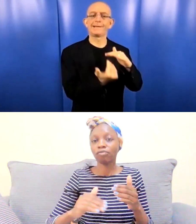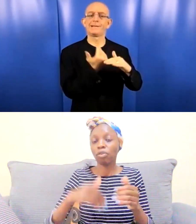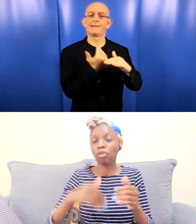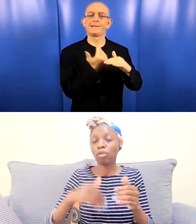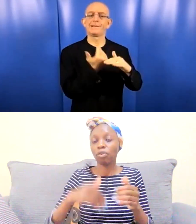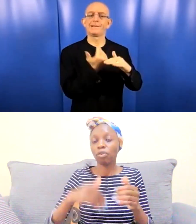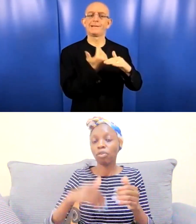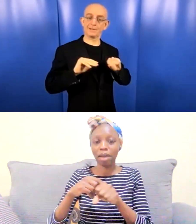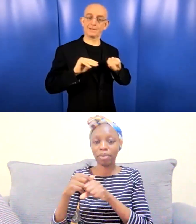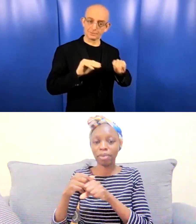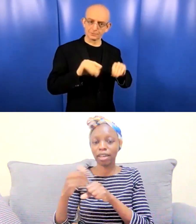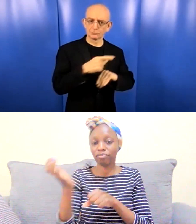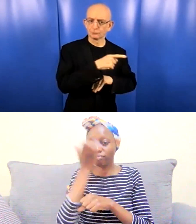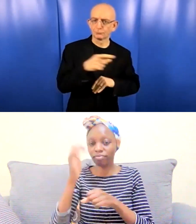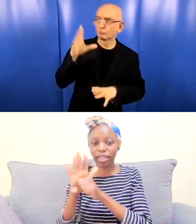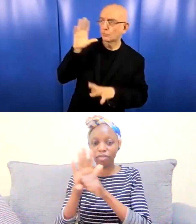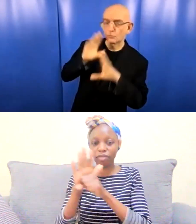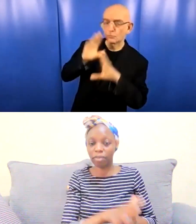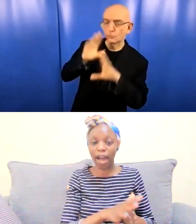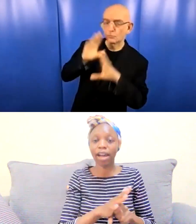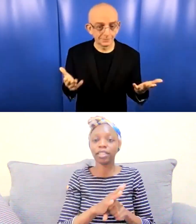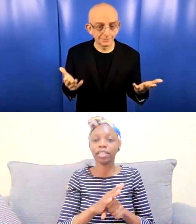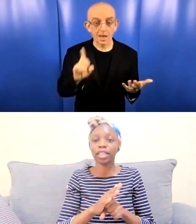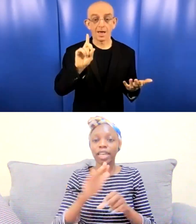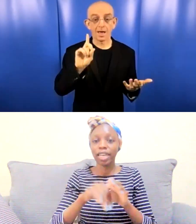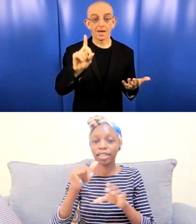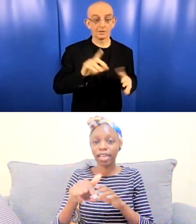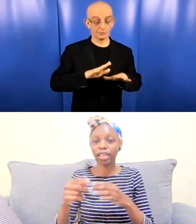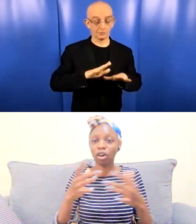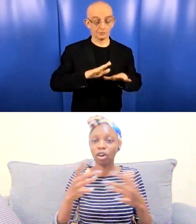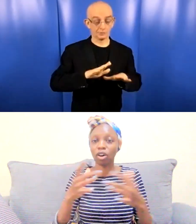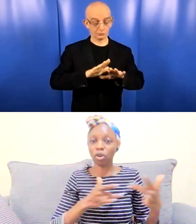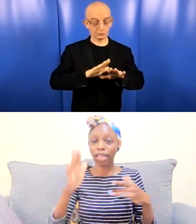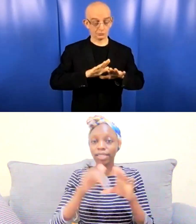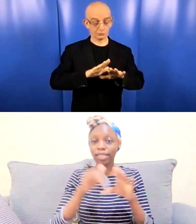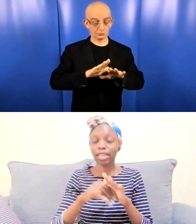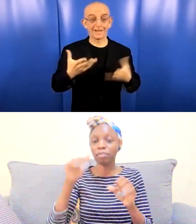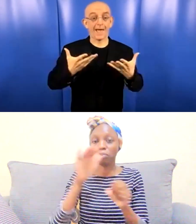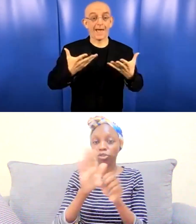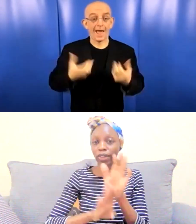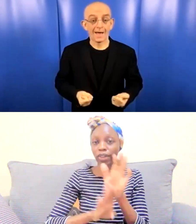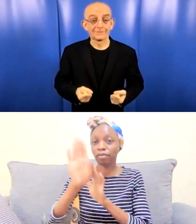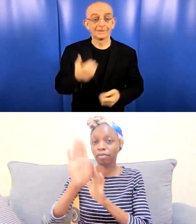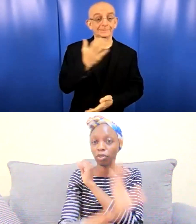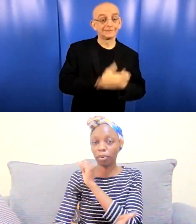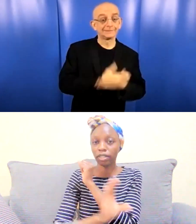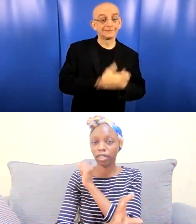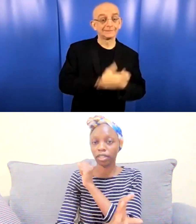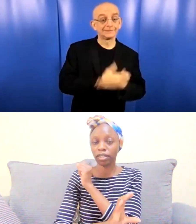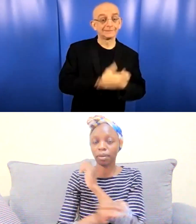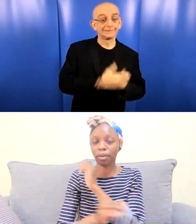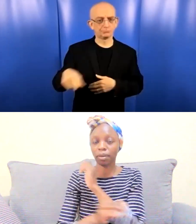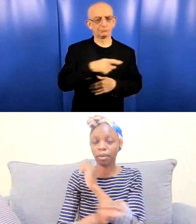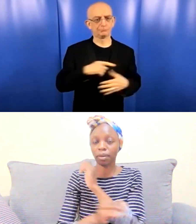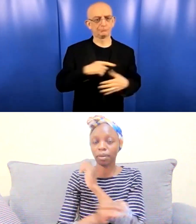in this crisis in most developing countries. Experts are drawn